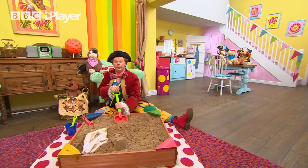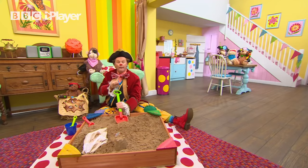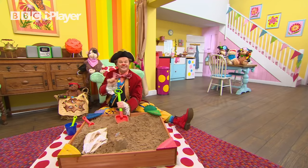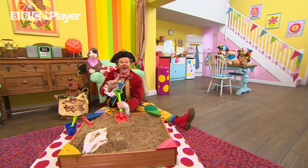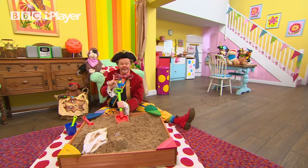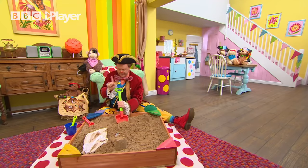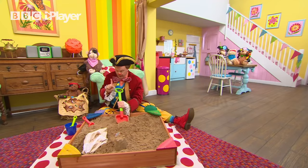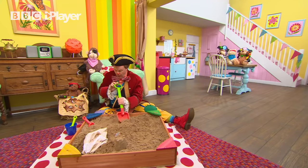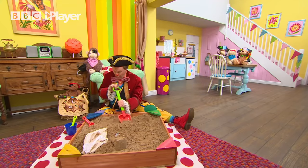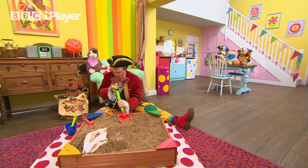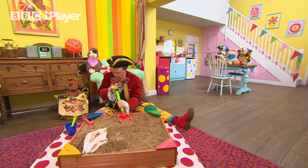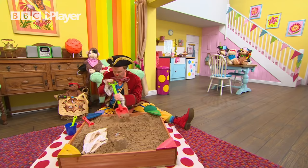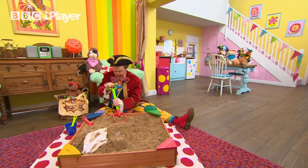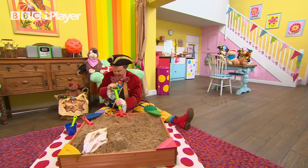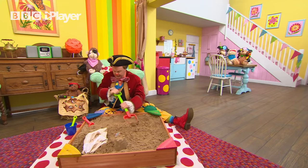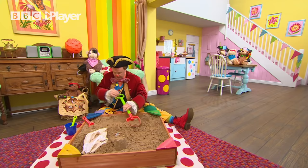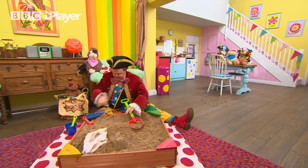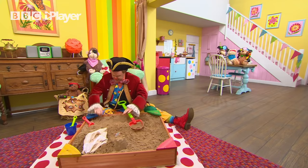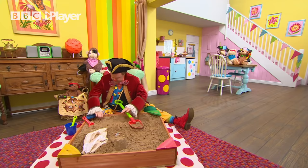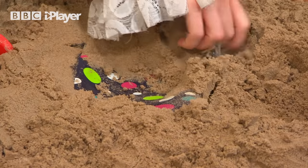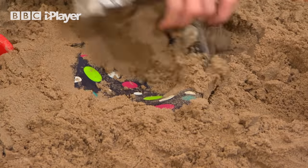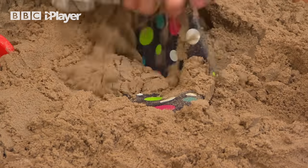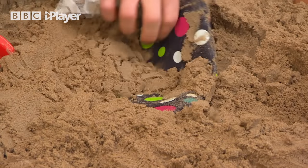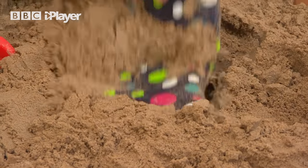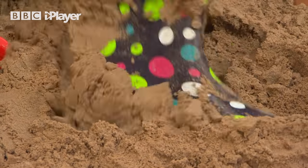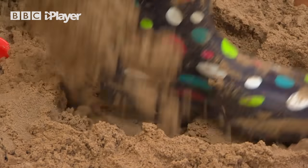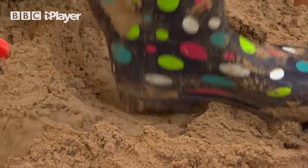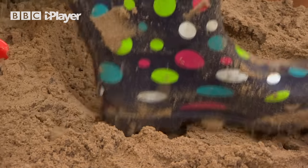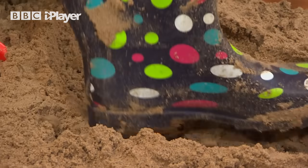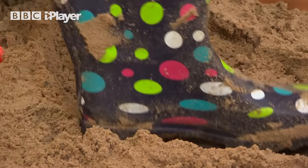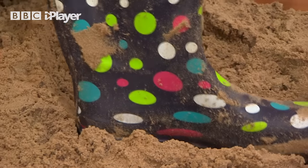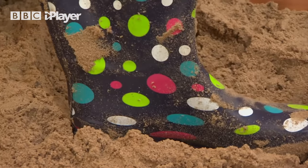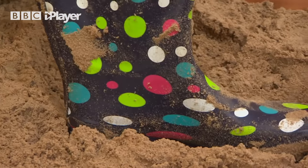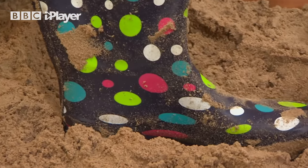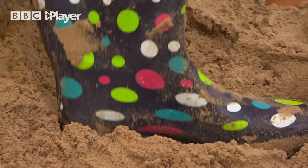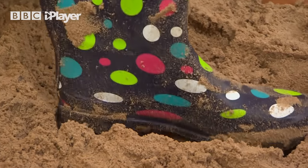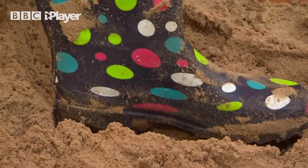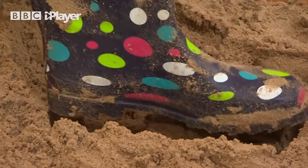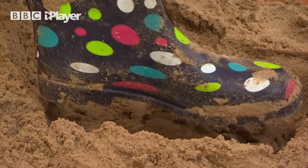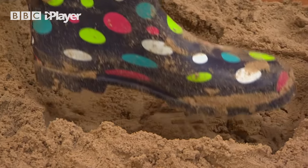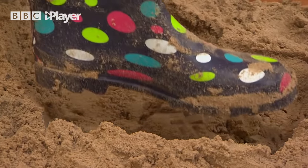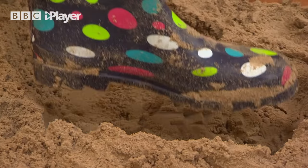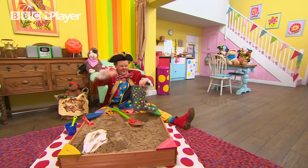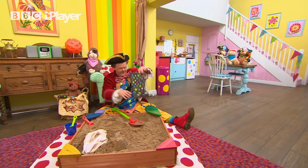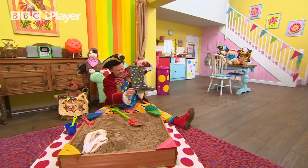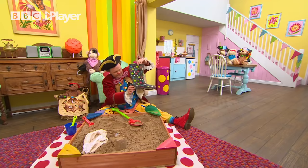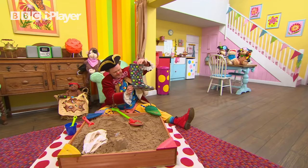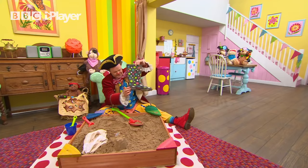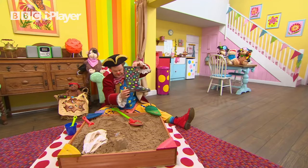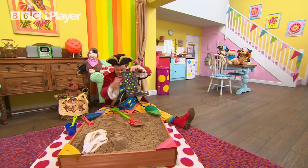what was that oh hang on a minute what's this oh look it's a spotty willy boot well